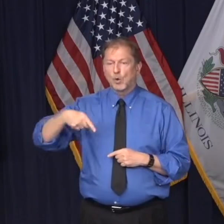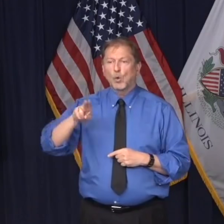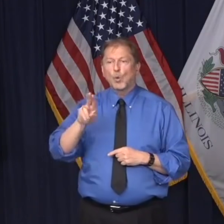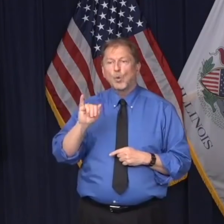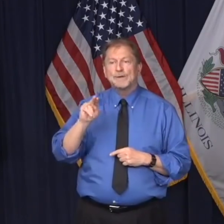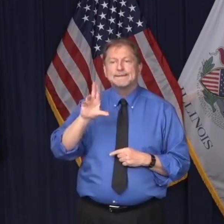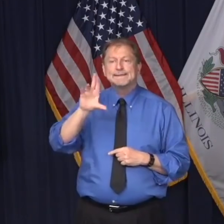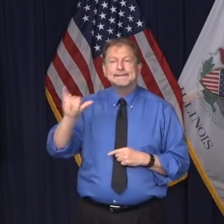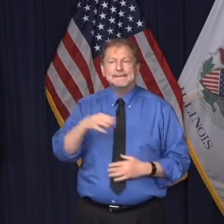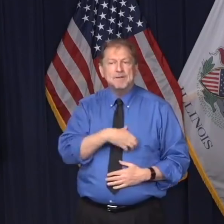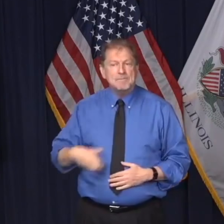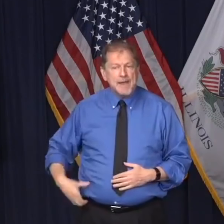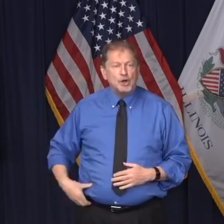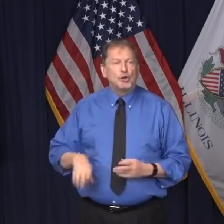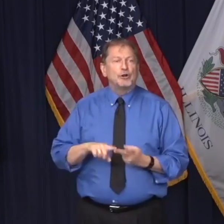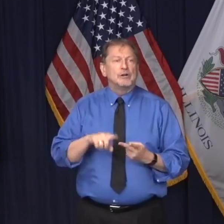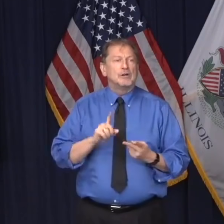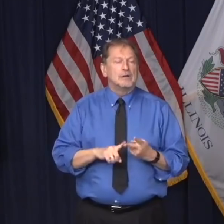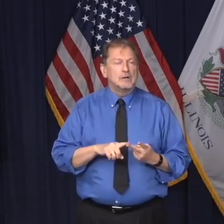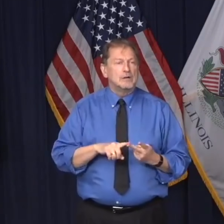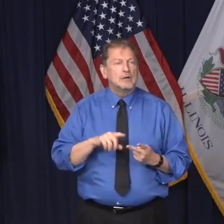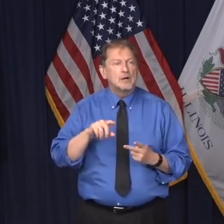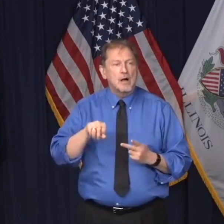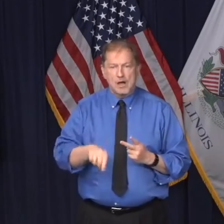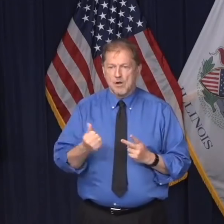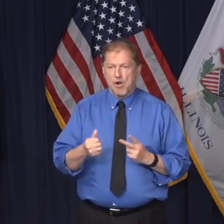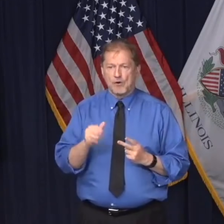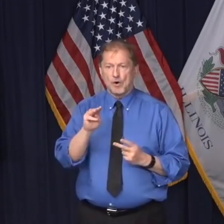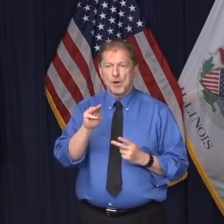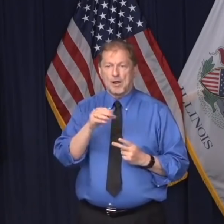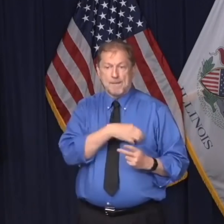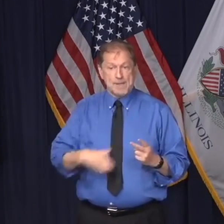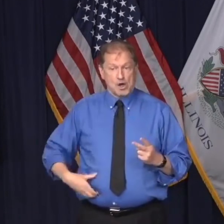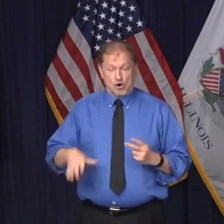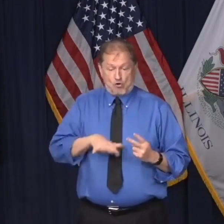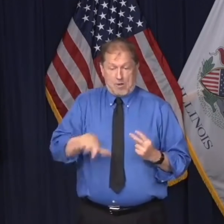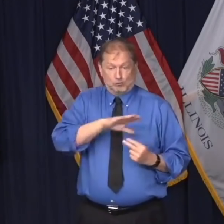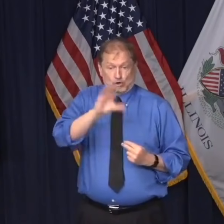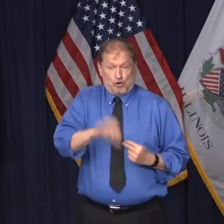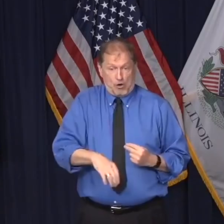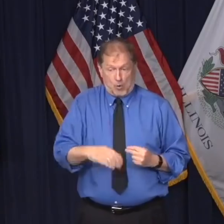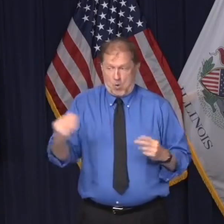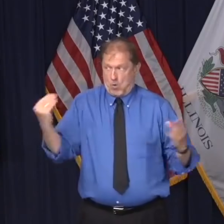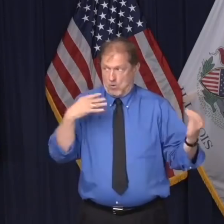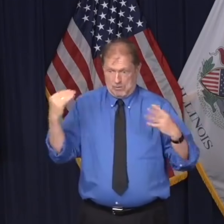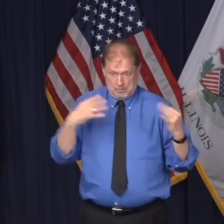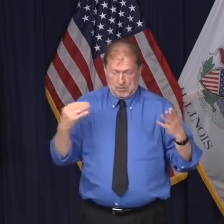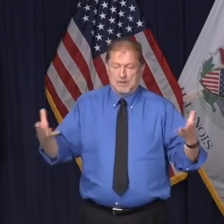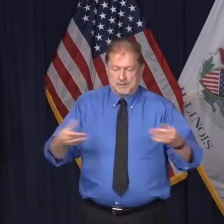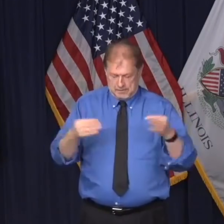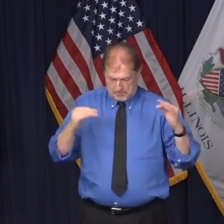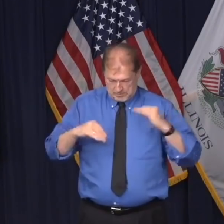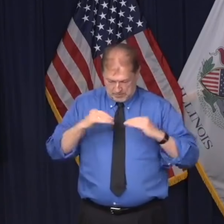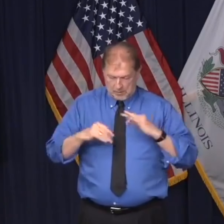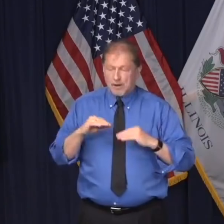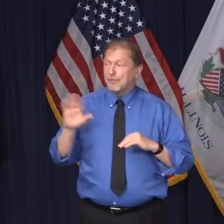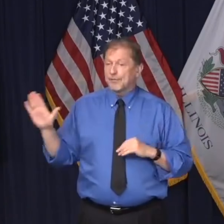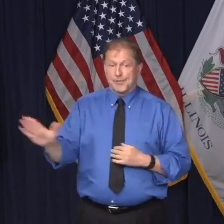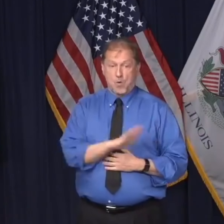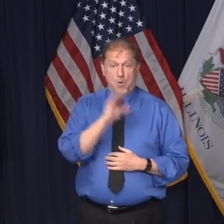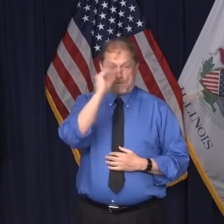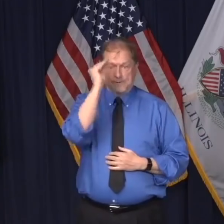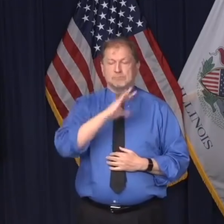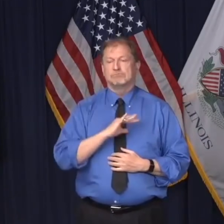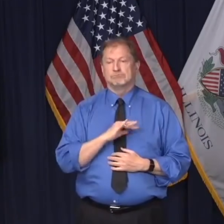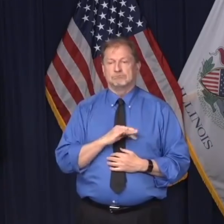and from mayors around the Chicago area, and so on. These are very helpful.